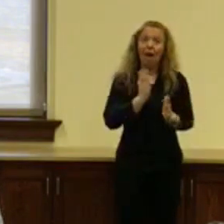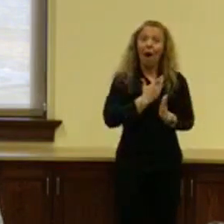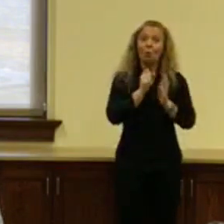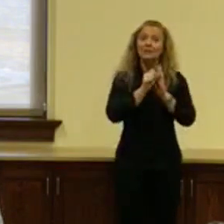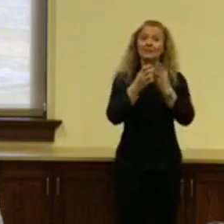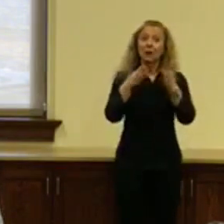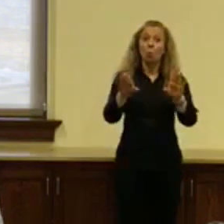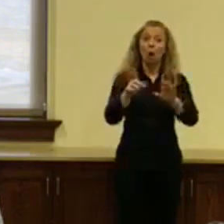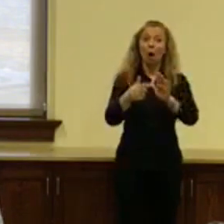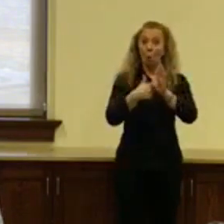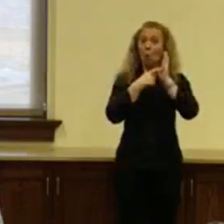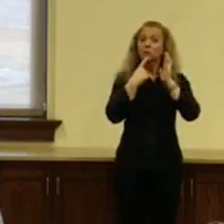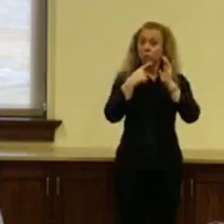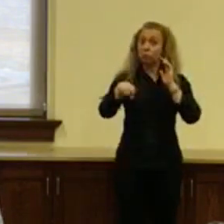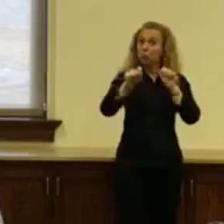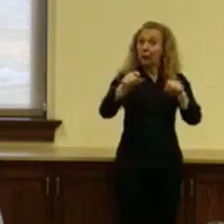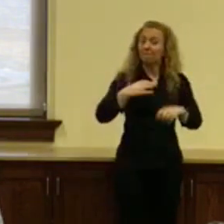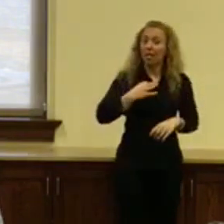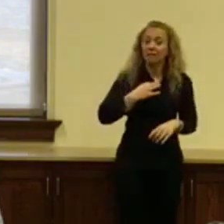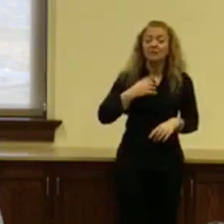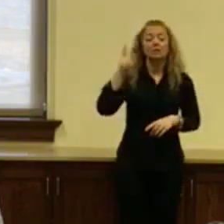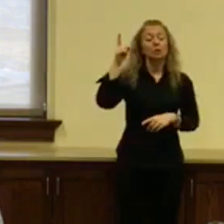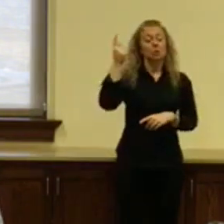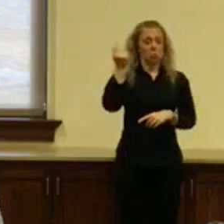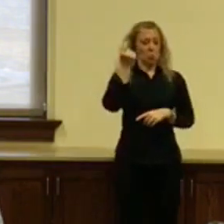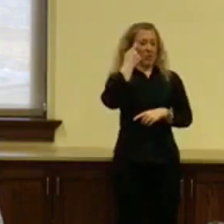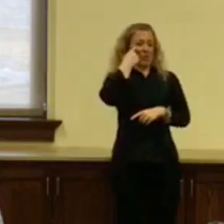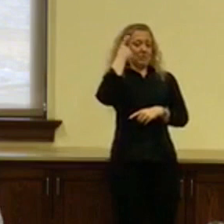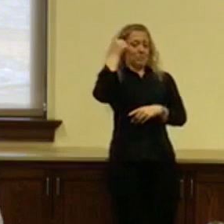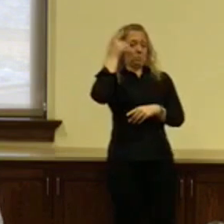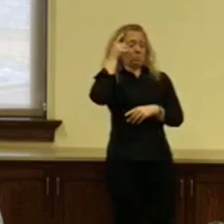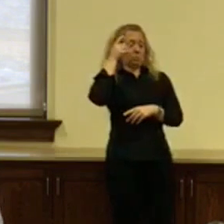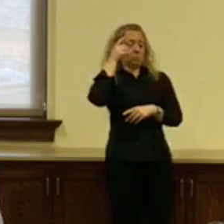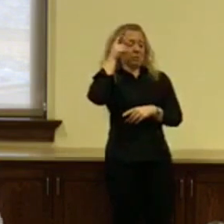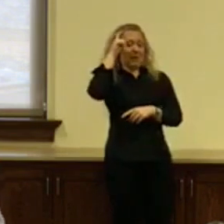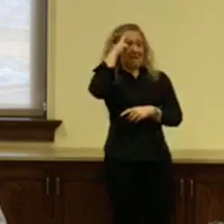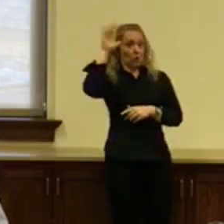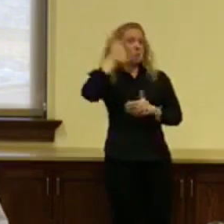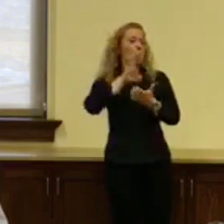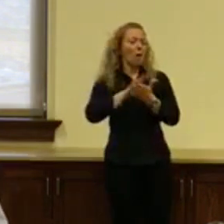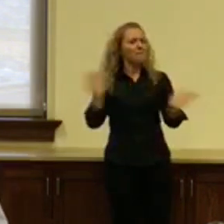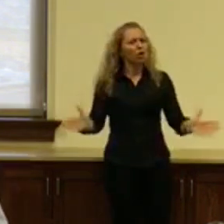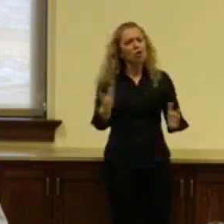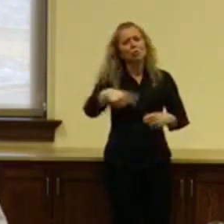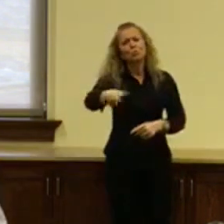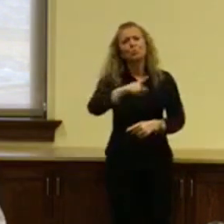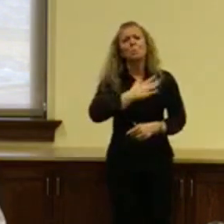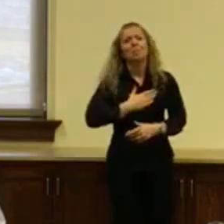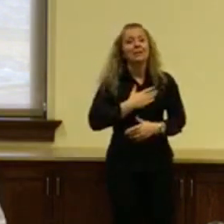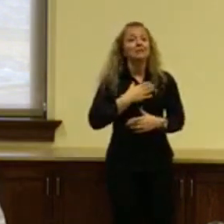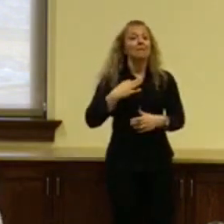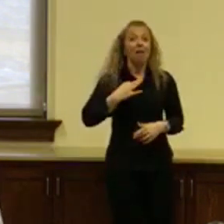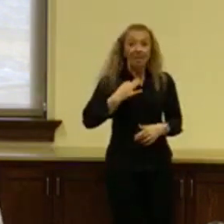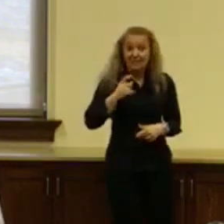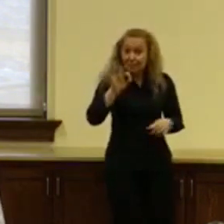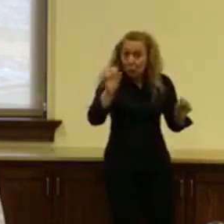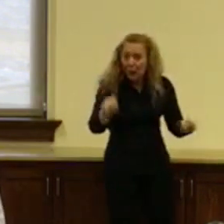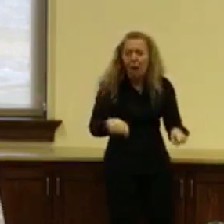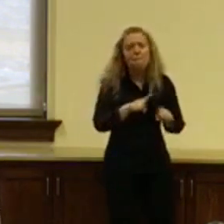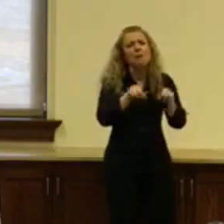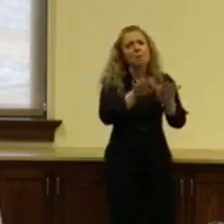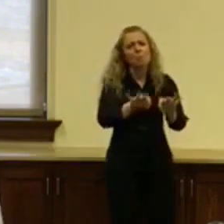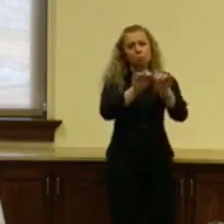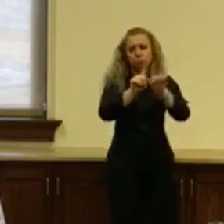On Tuesday, Frances Wolf encouraged people who can to continue to volunteer. We ask that people maintain physical distancing while